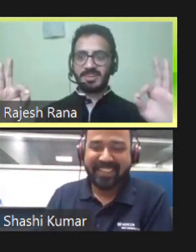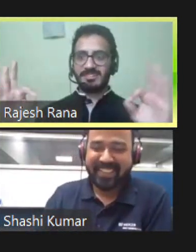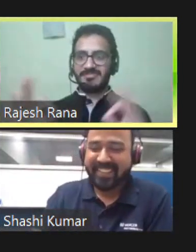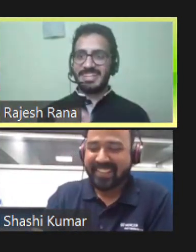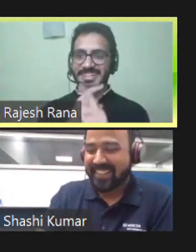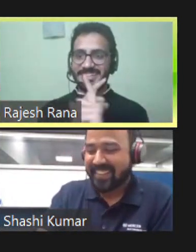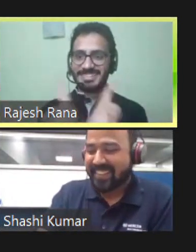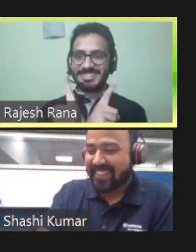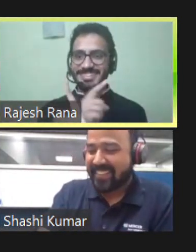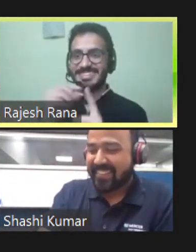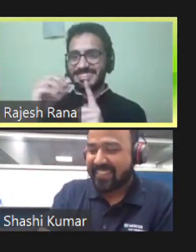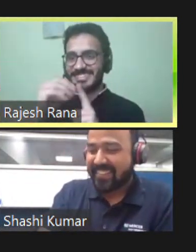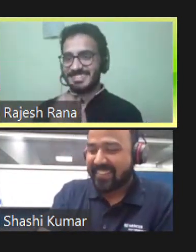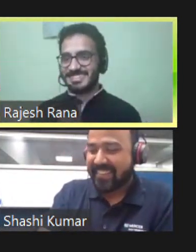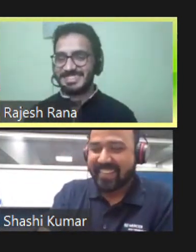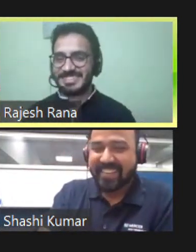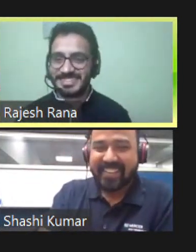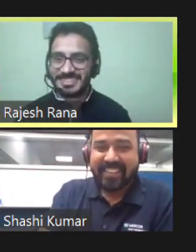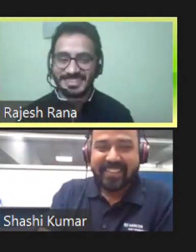Great.